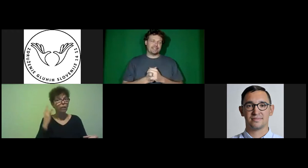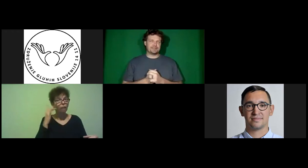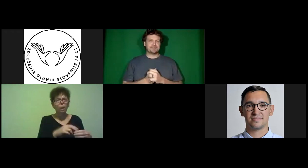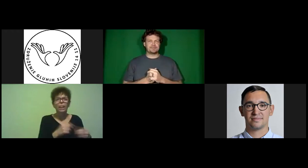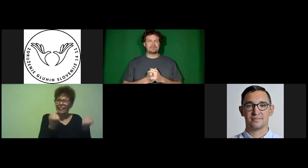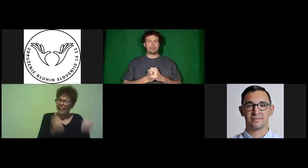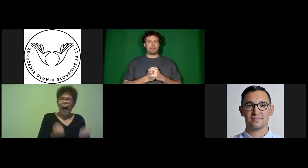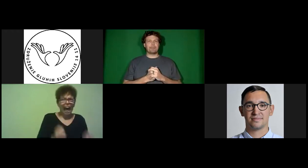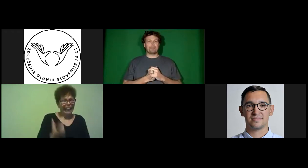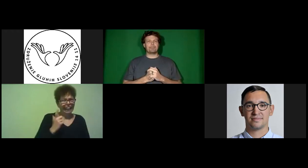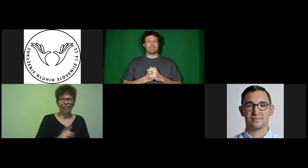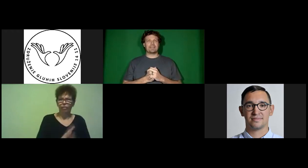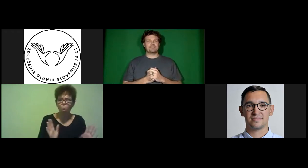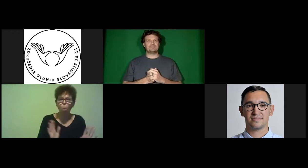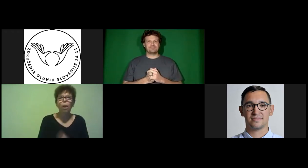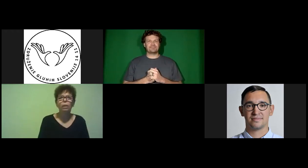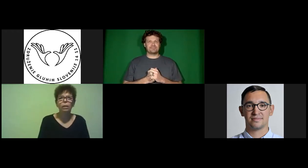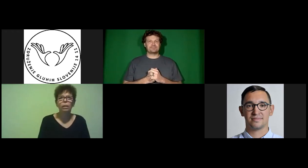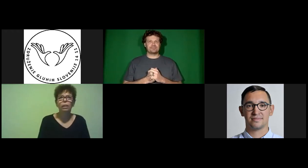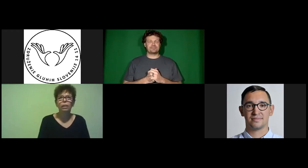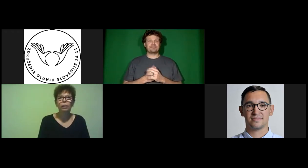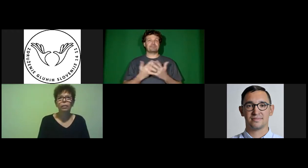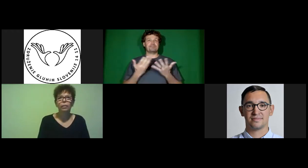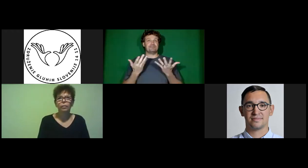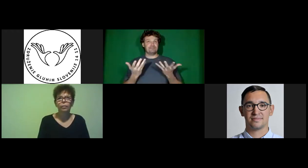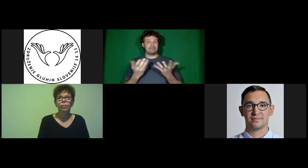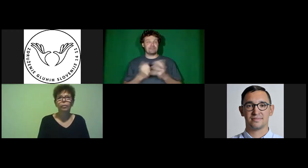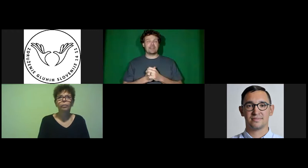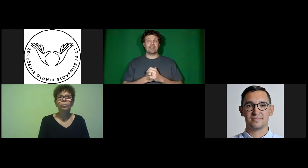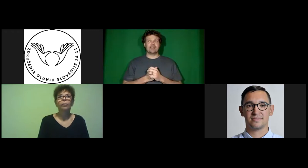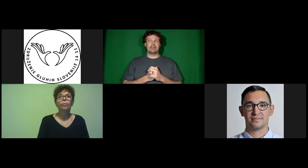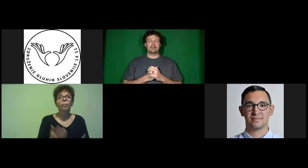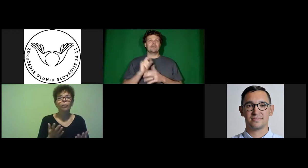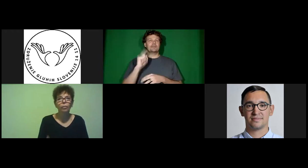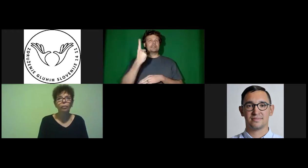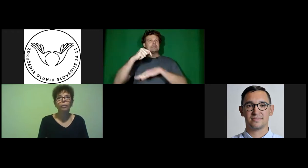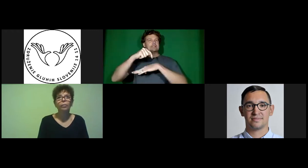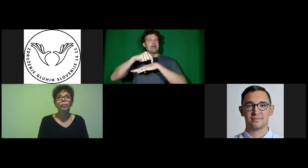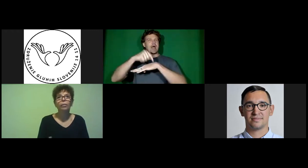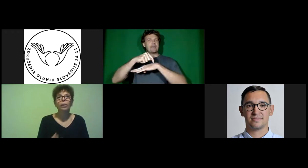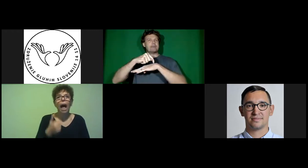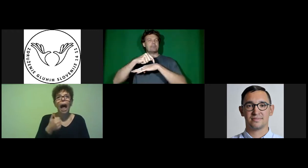of me being the only deaf player in the hearing basketball team. Tough.